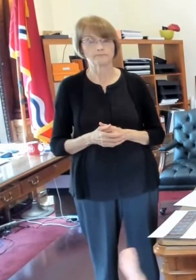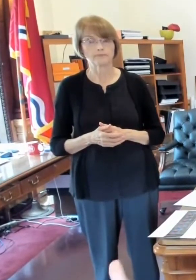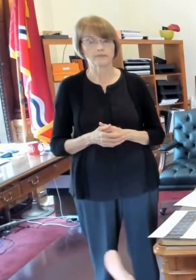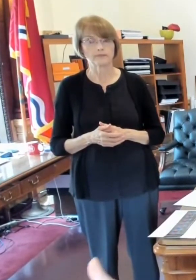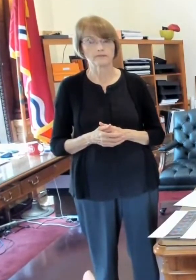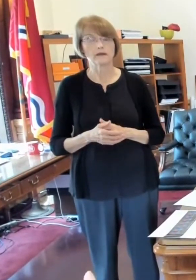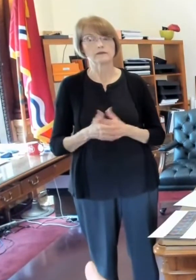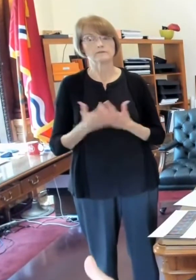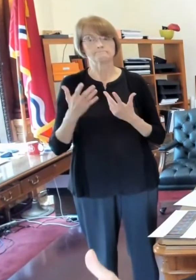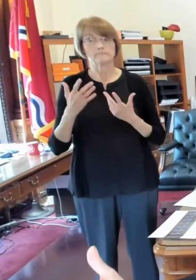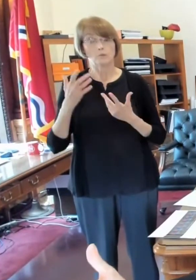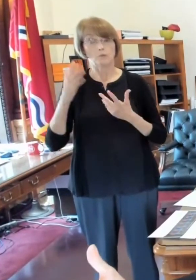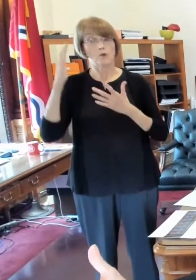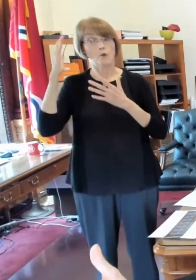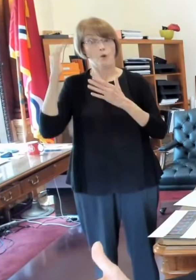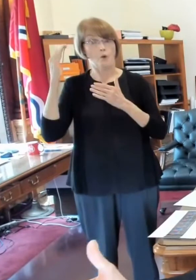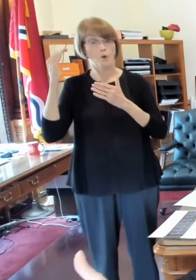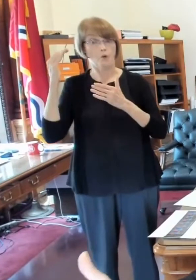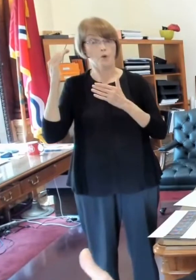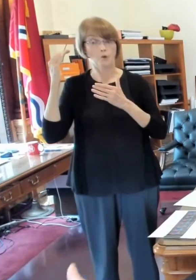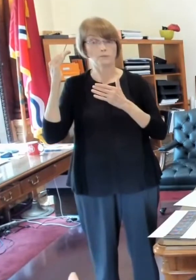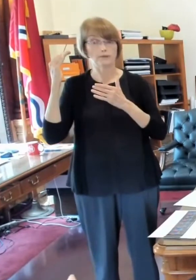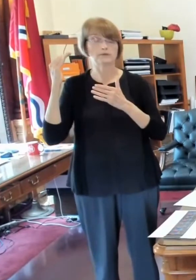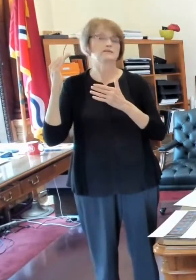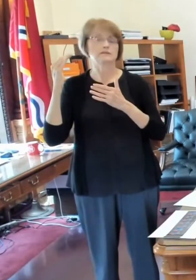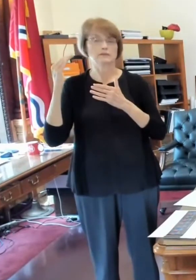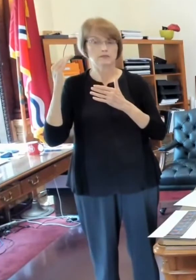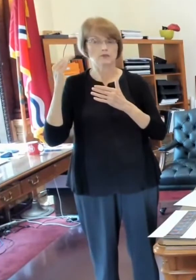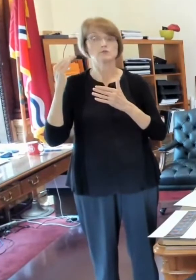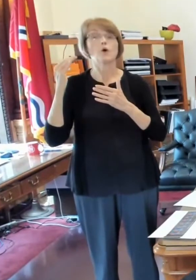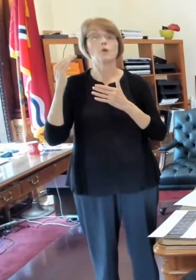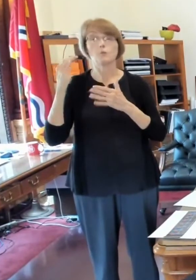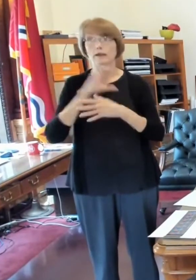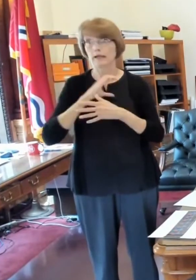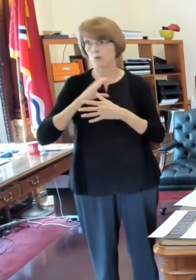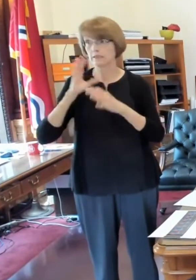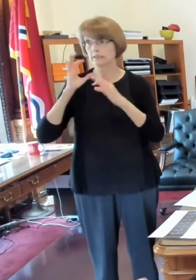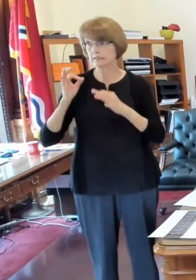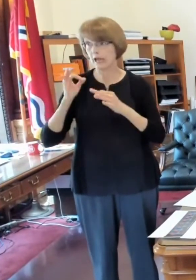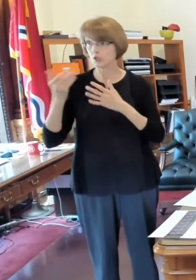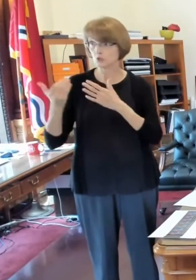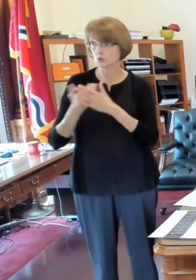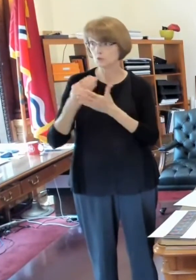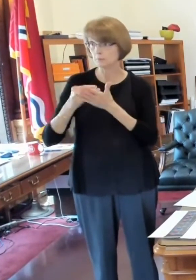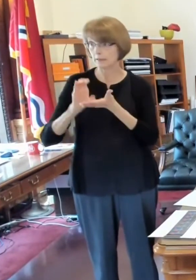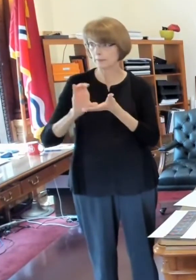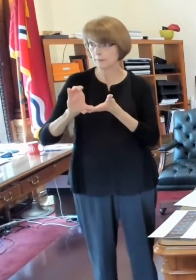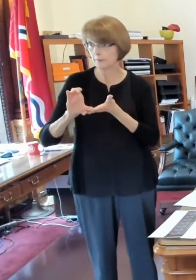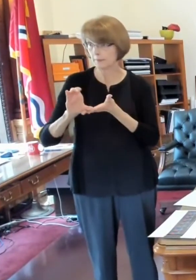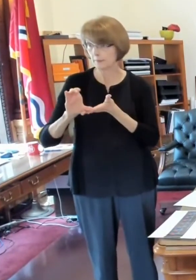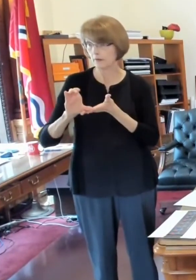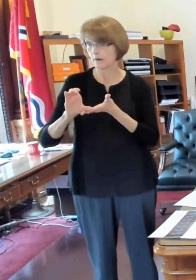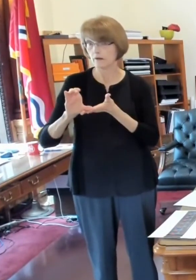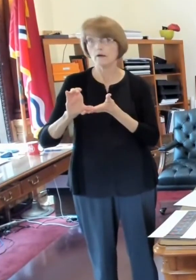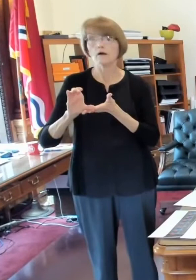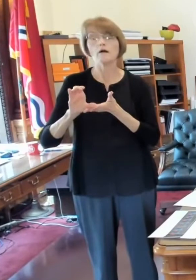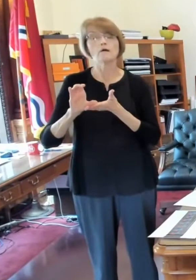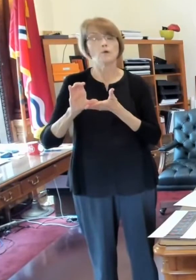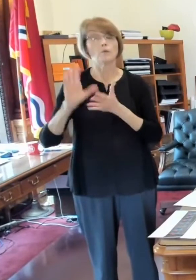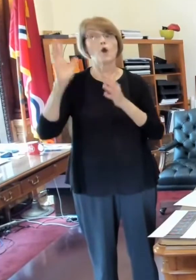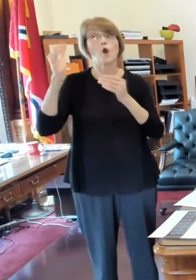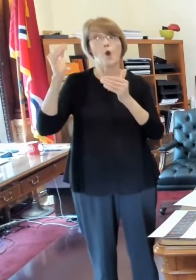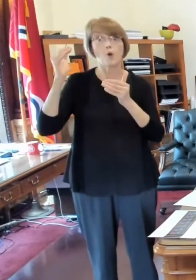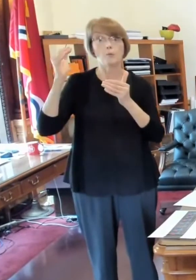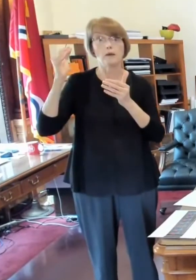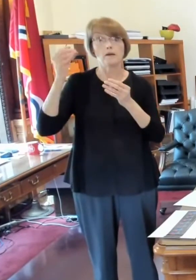hopefully in this next round of funding from Congress, hopefully there'll be some direct money to schools to cover some of